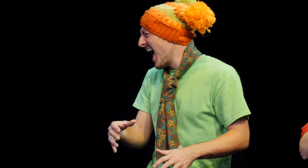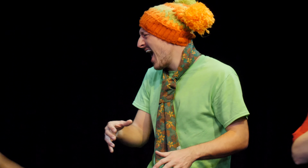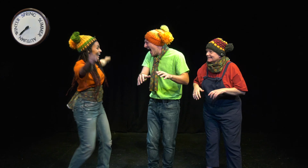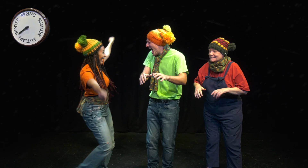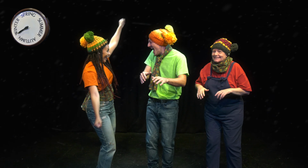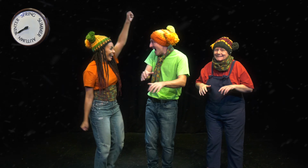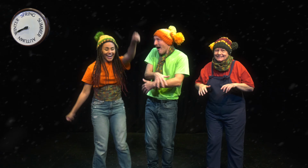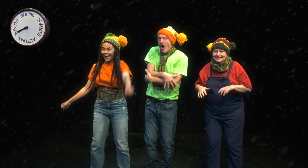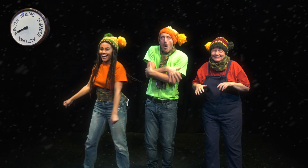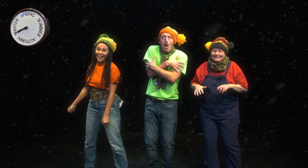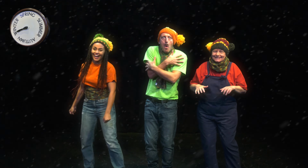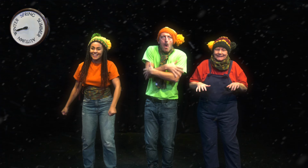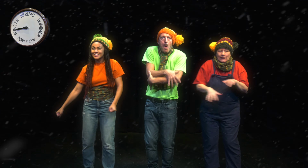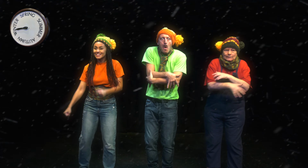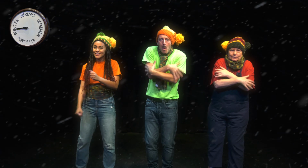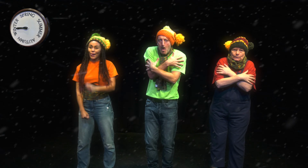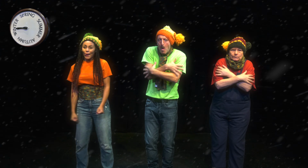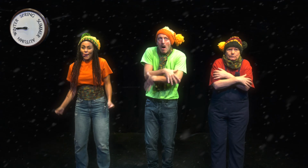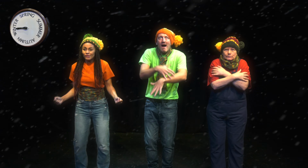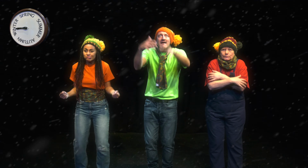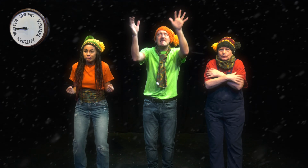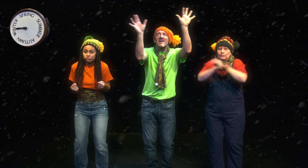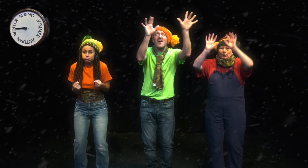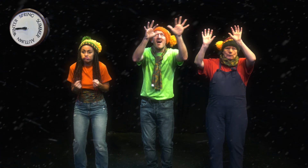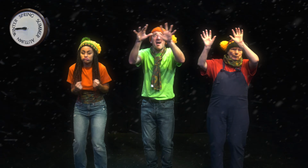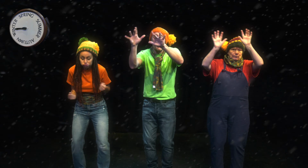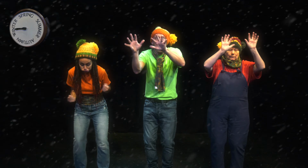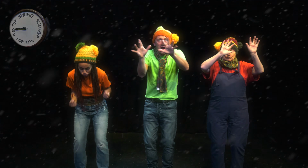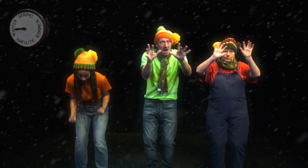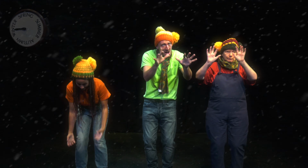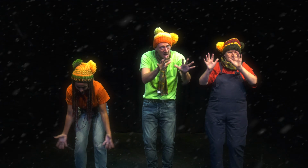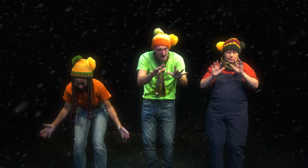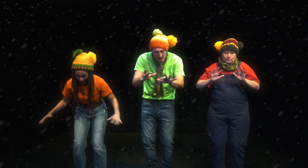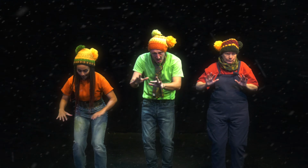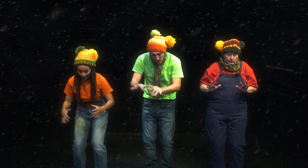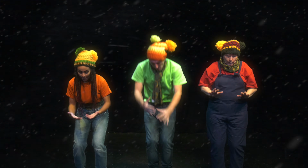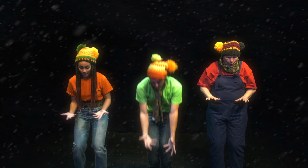And when winter comes, we'll be building snow